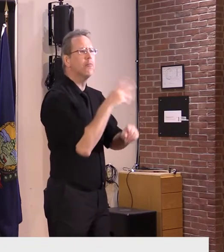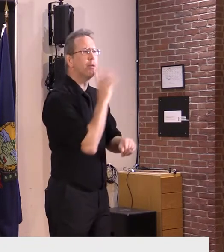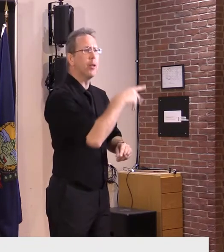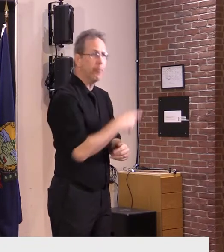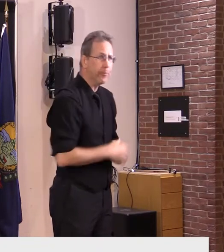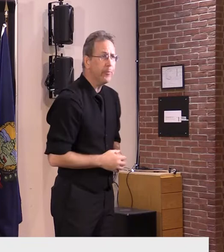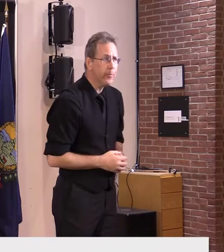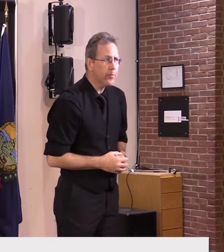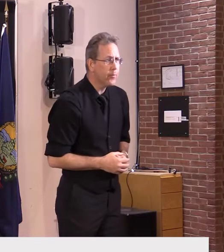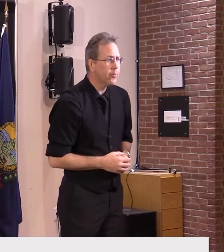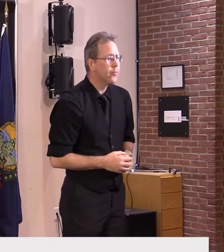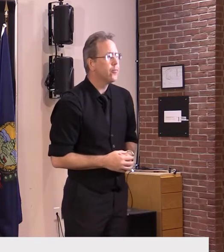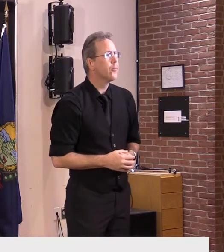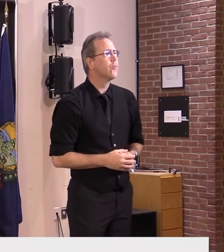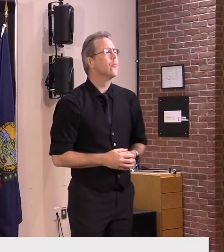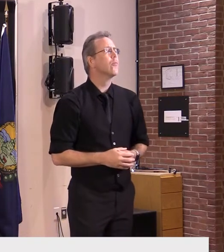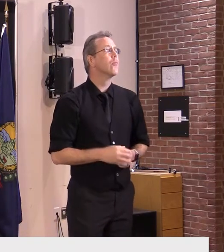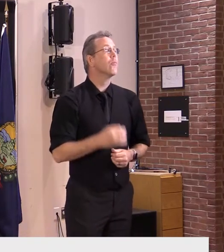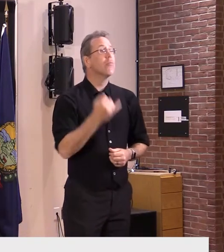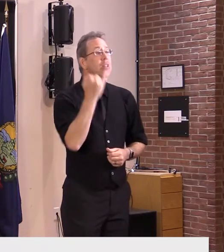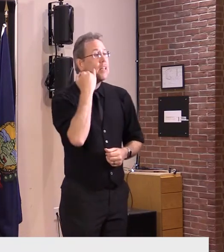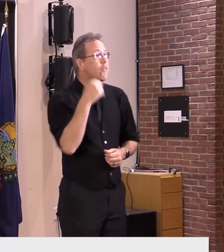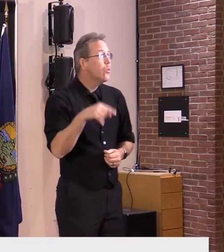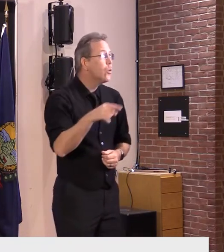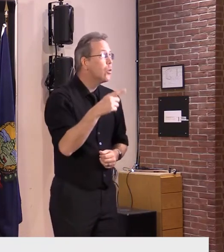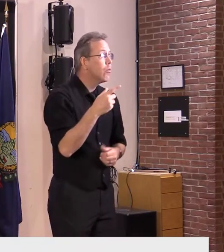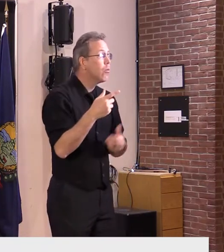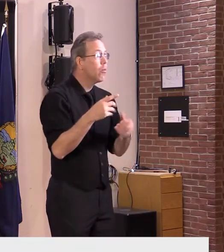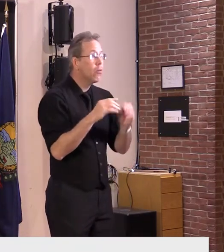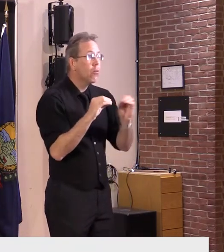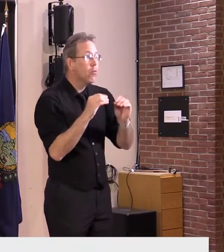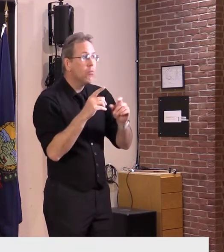for someone coming forward, I think we would have had